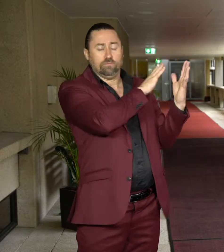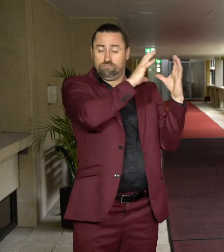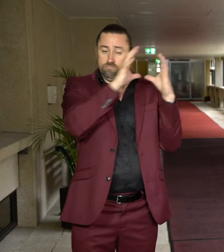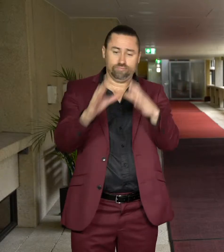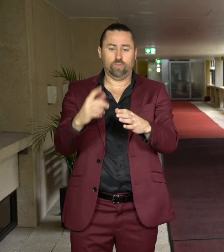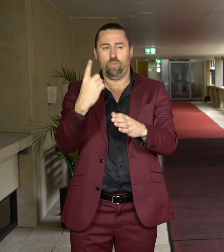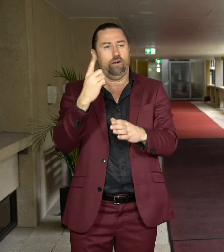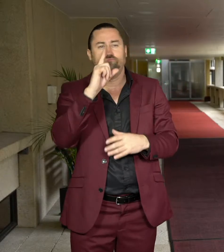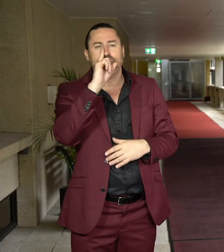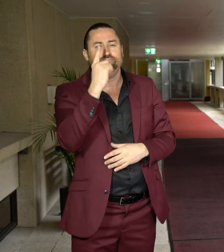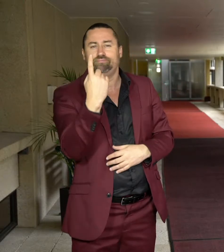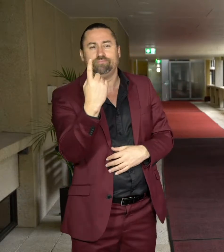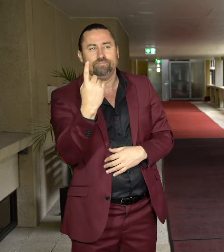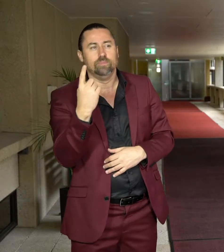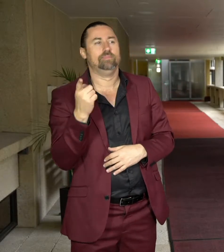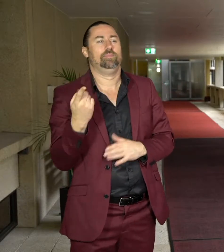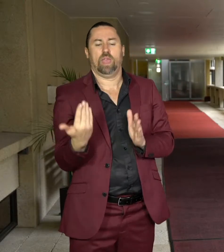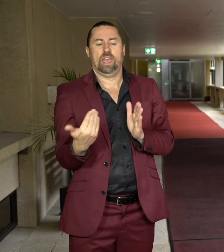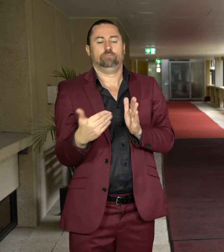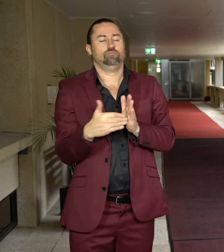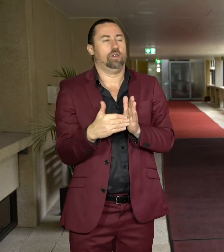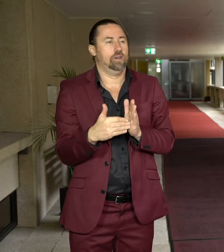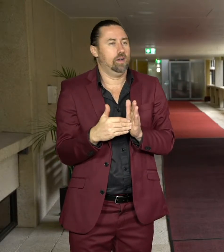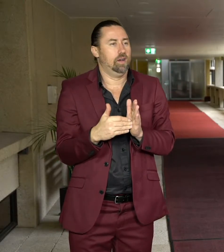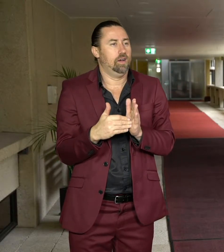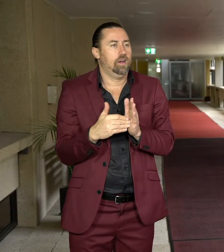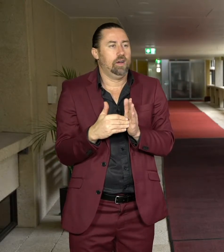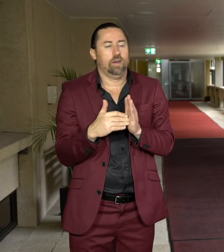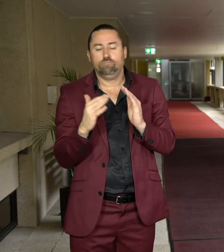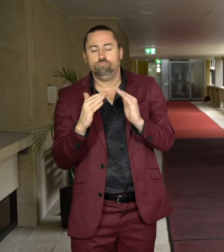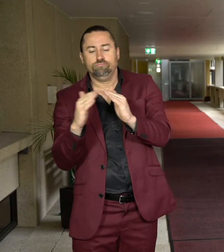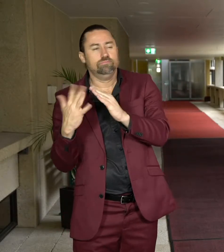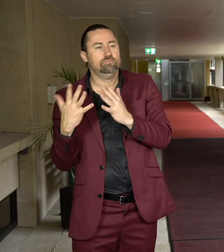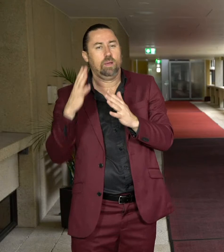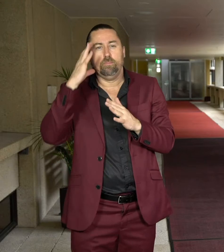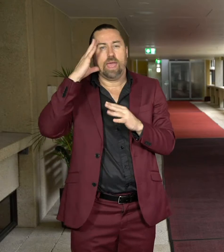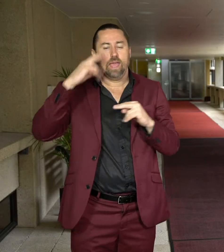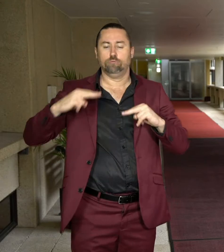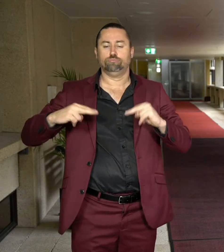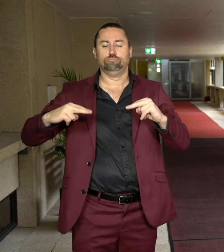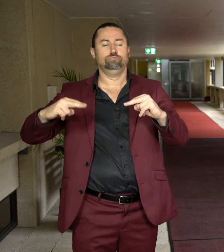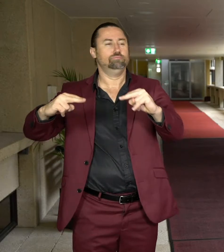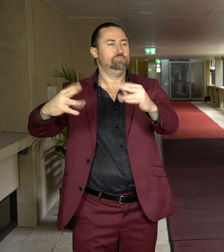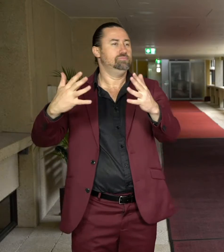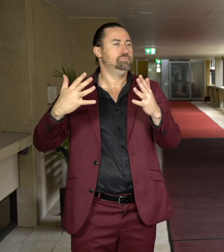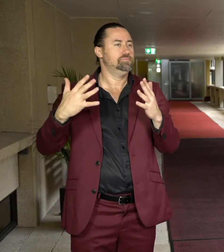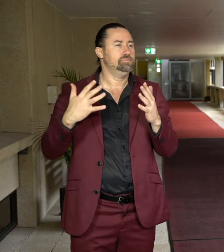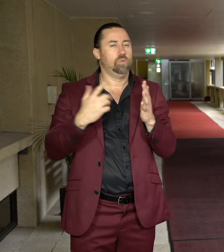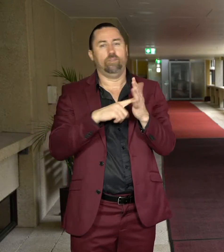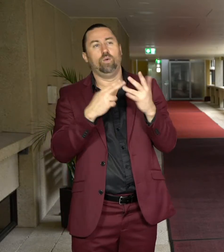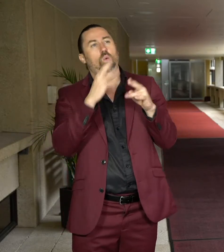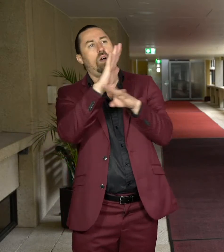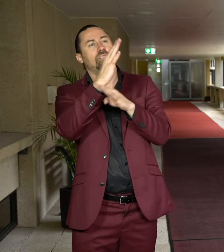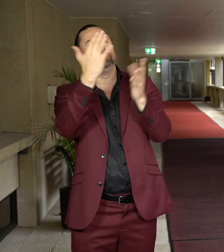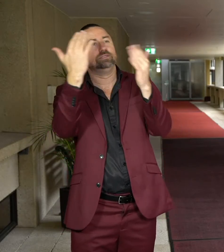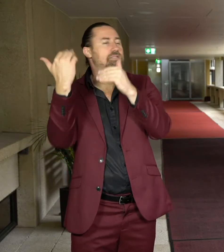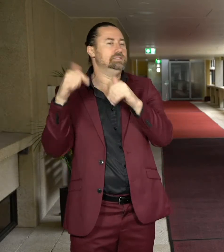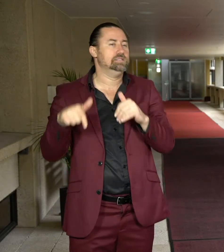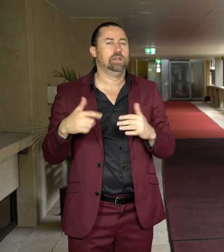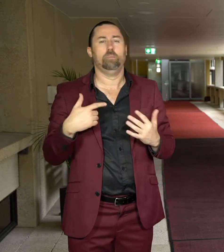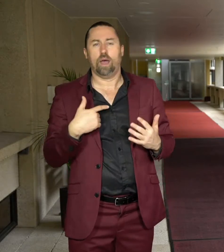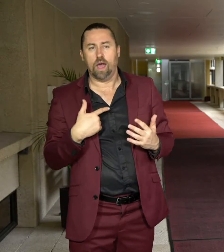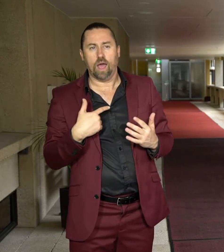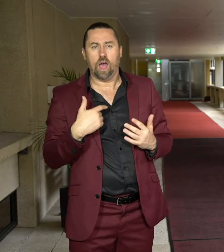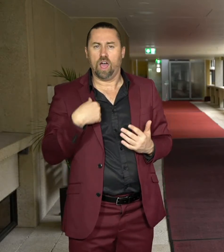It would allow for additional capacity, though, as I say, to bring in those other cohorts. But we would continue to envisage